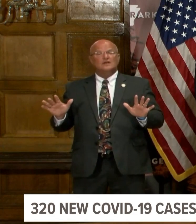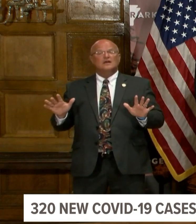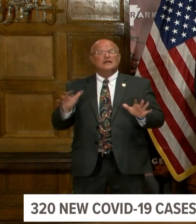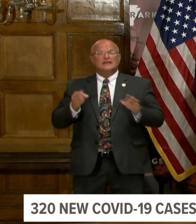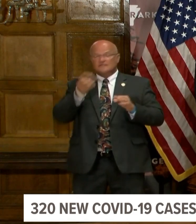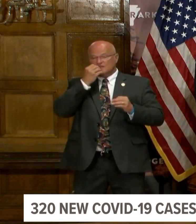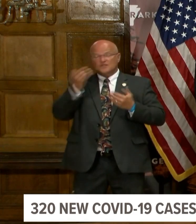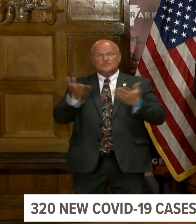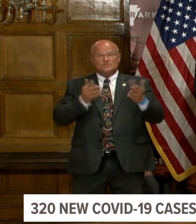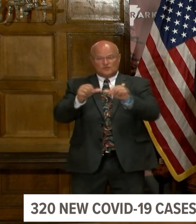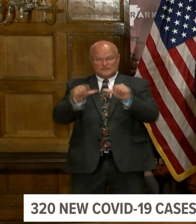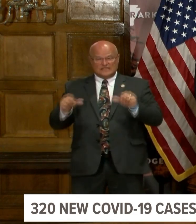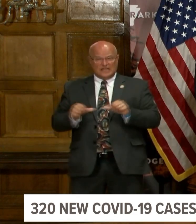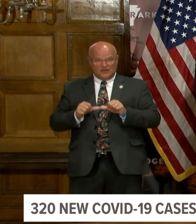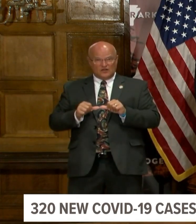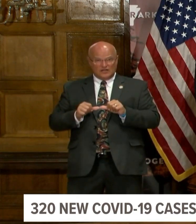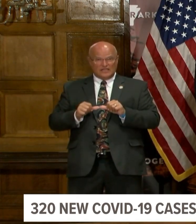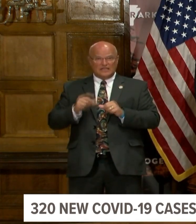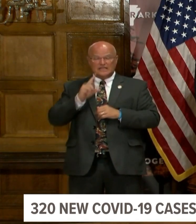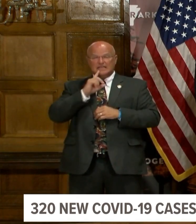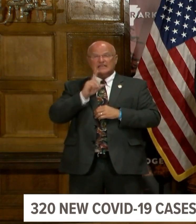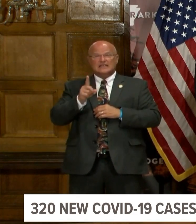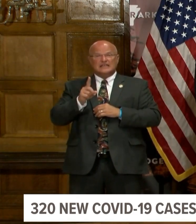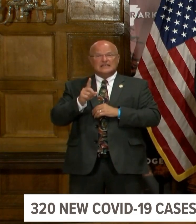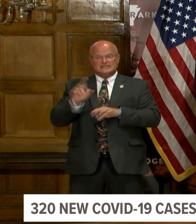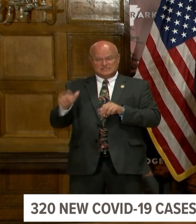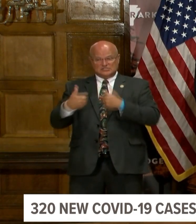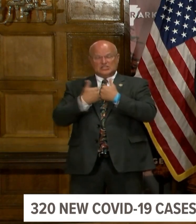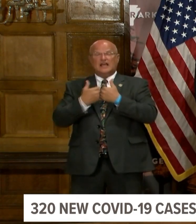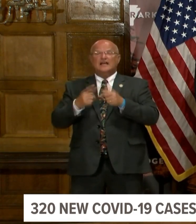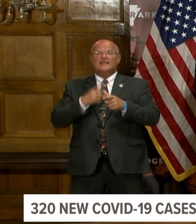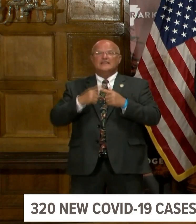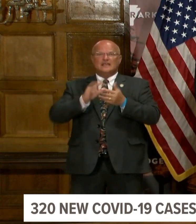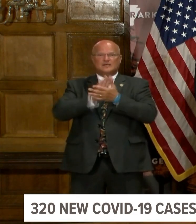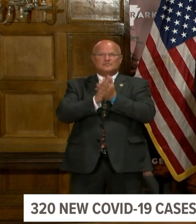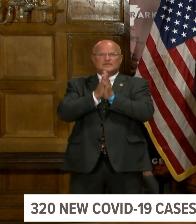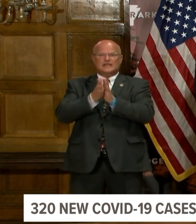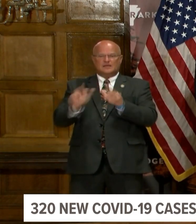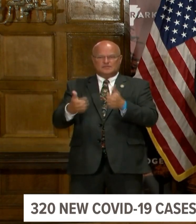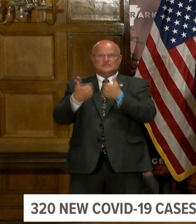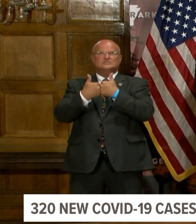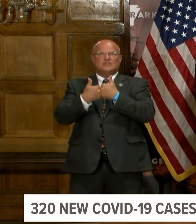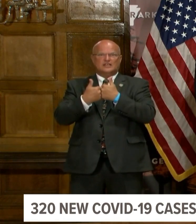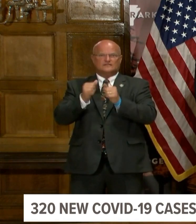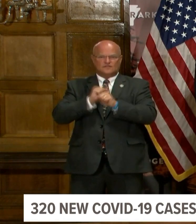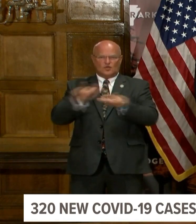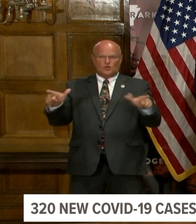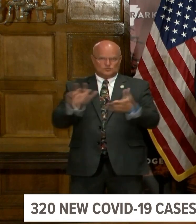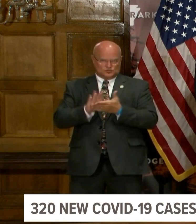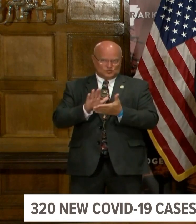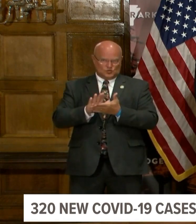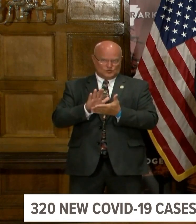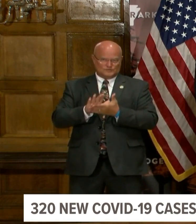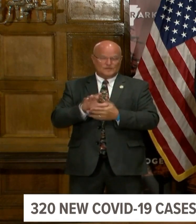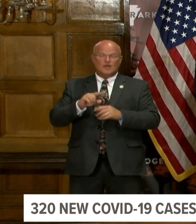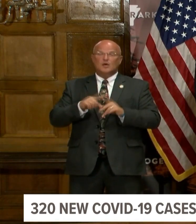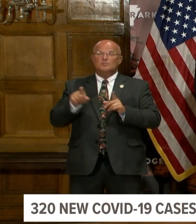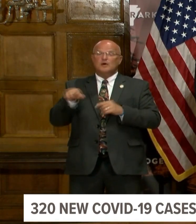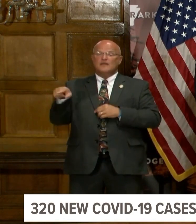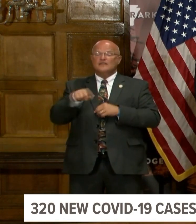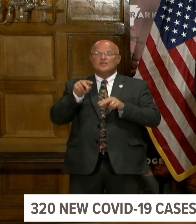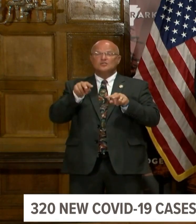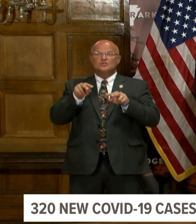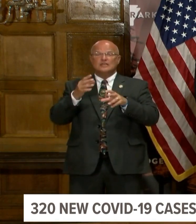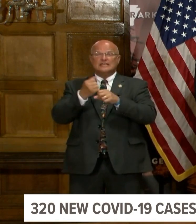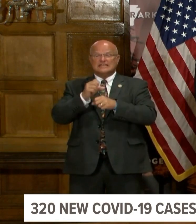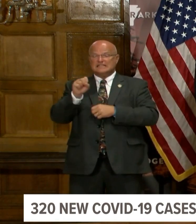if your food service area has a challenge, then that becomes a challenge for the whole school. But they are looking at